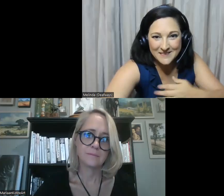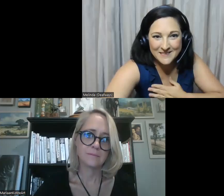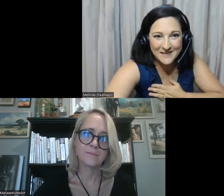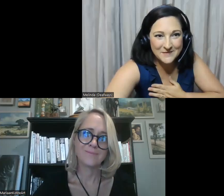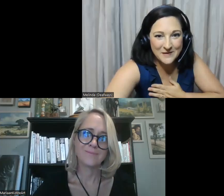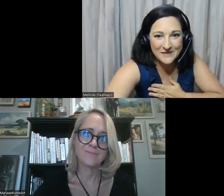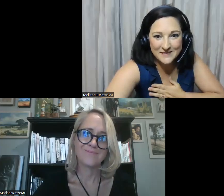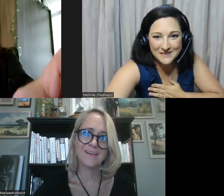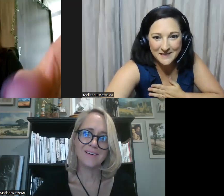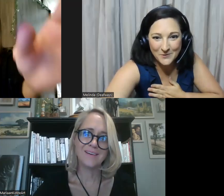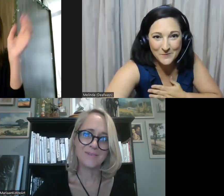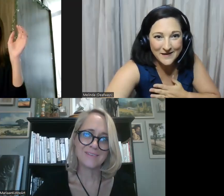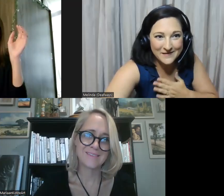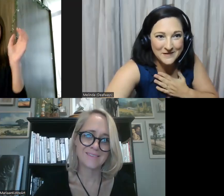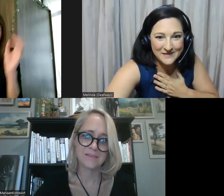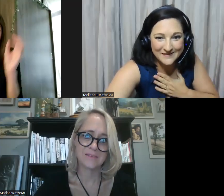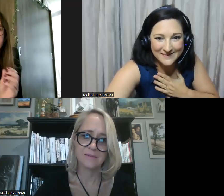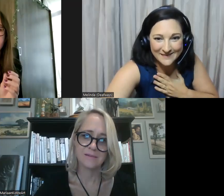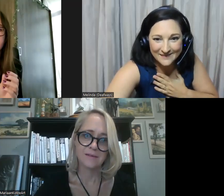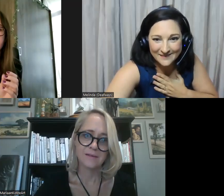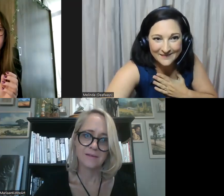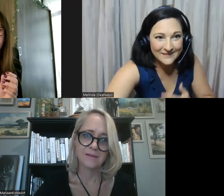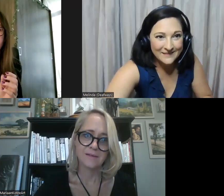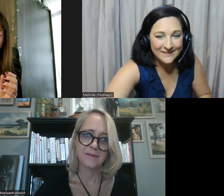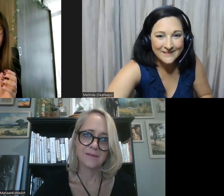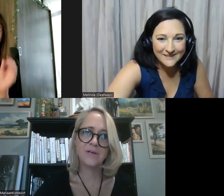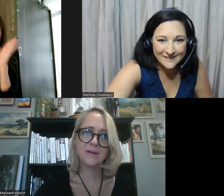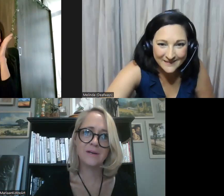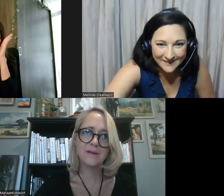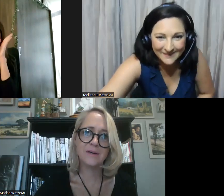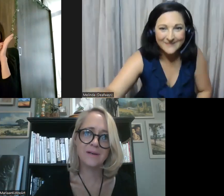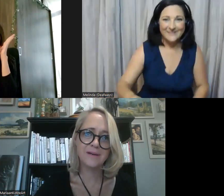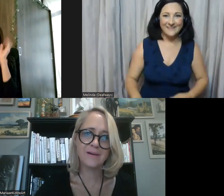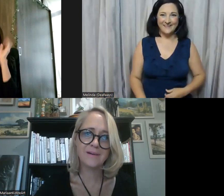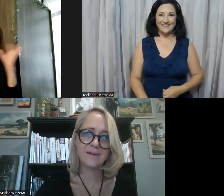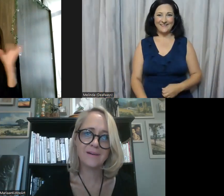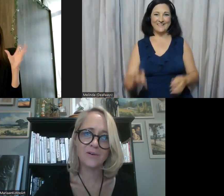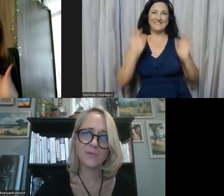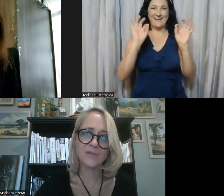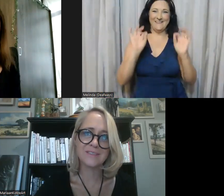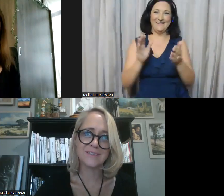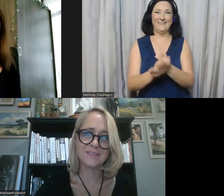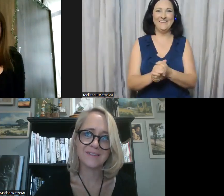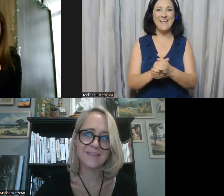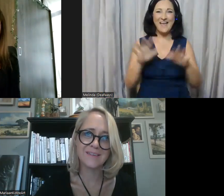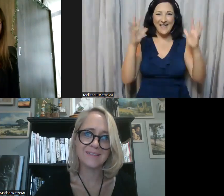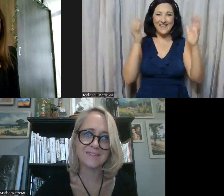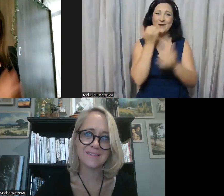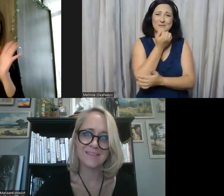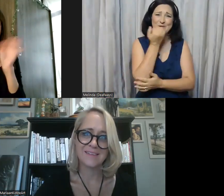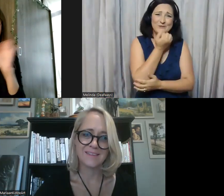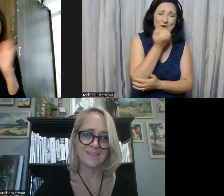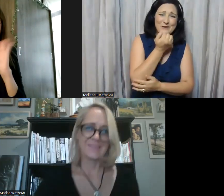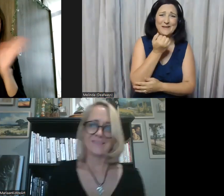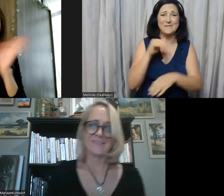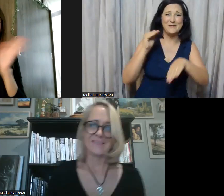Hallo. Sy kan my beter sien. Ek hoop jy kan my beter sien. Ja, ek kan haar ook nou mooi sien. That's Yes. Yay!